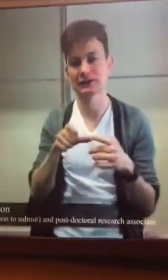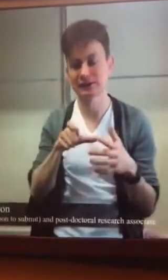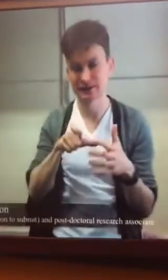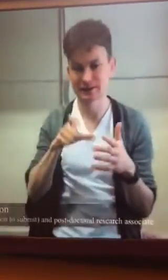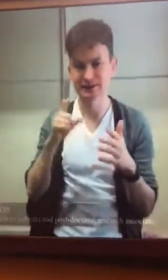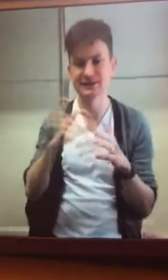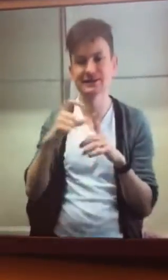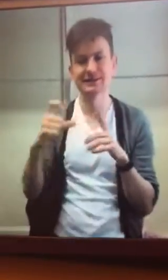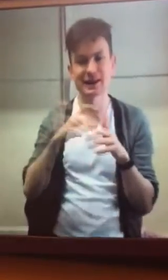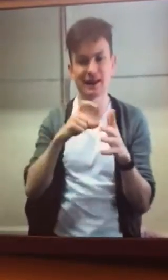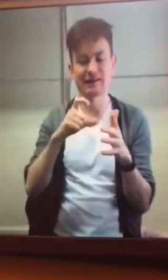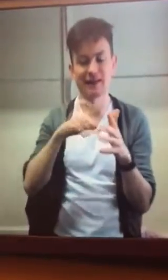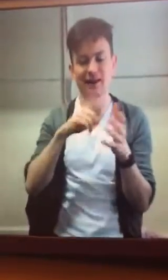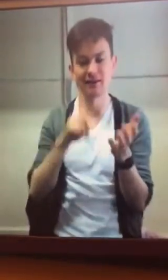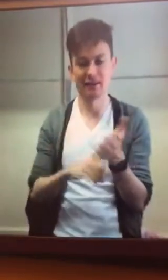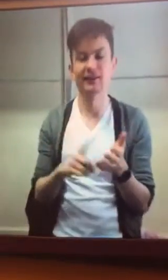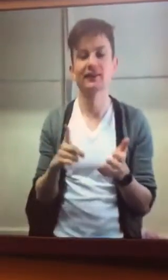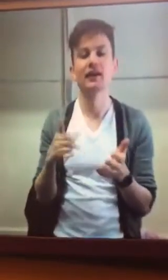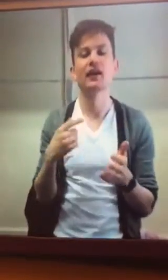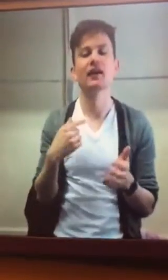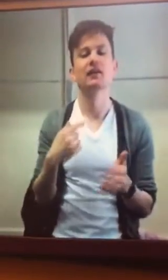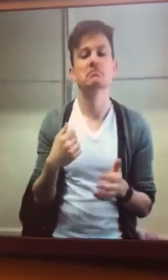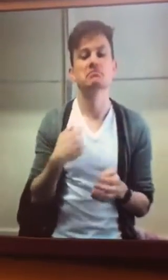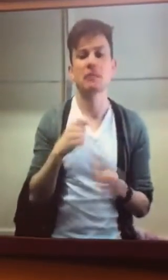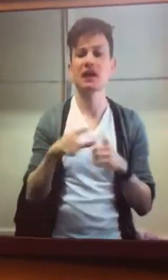So I'm a PhD student here at DCAL.